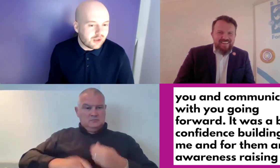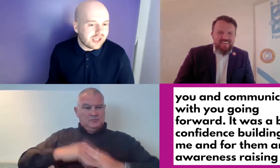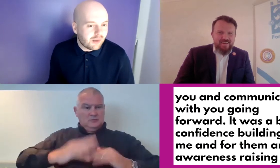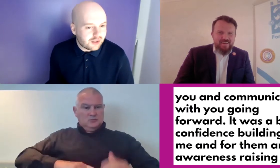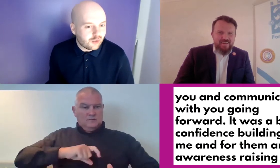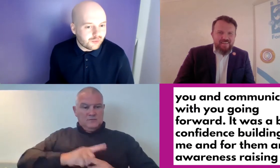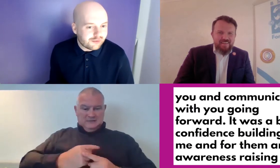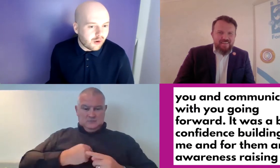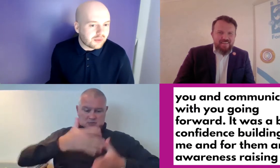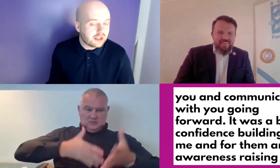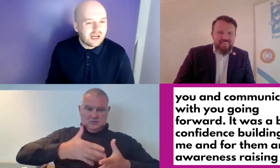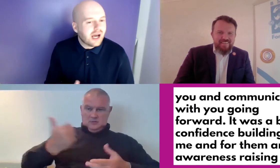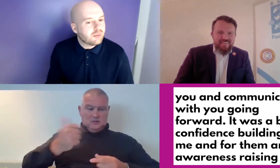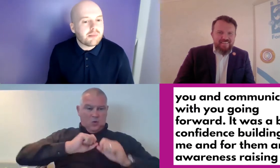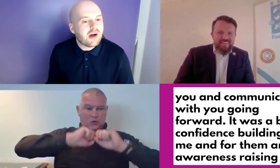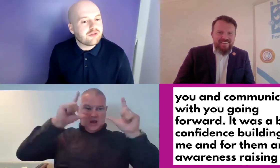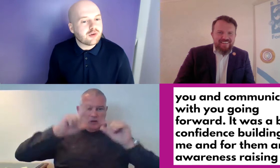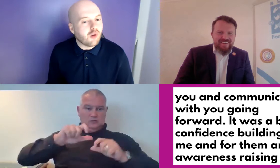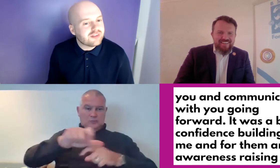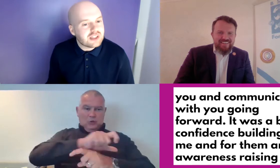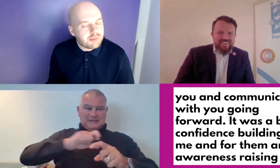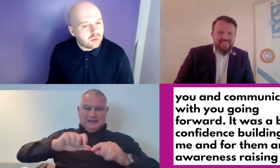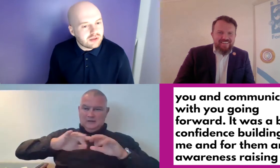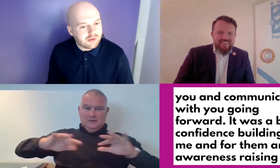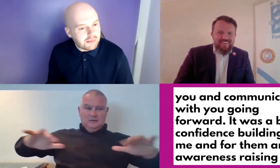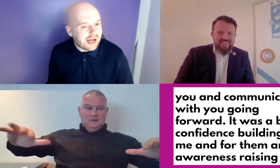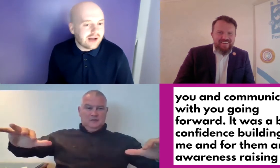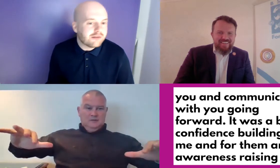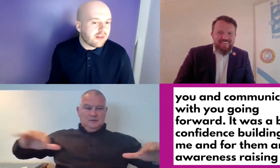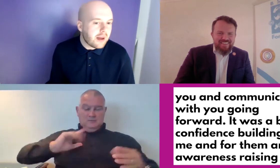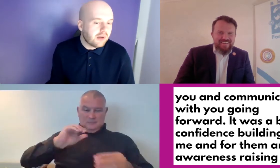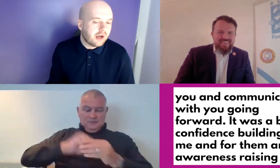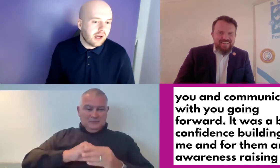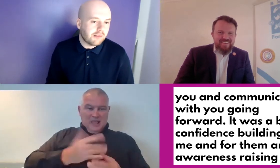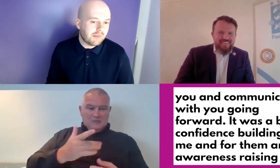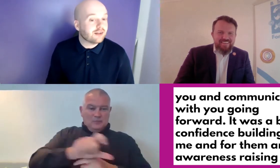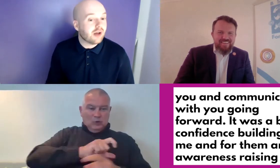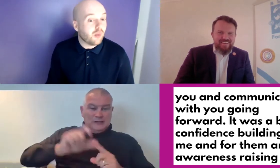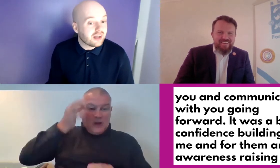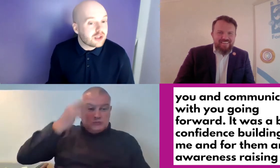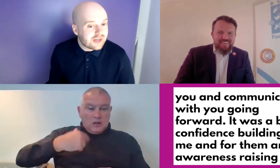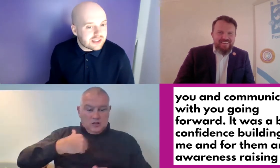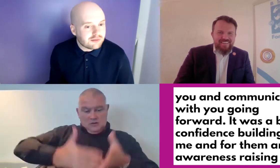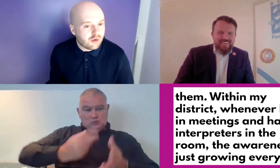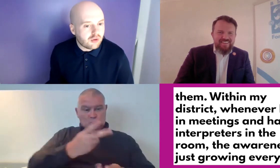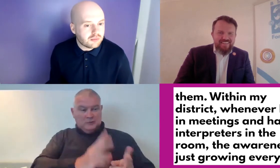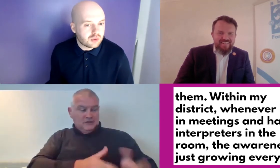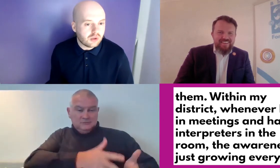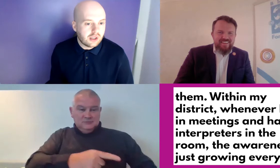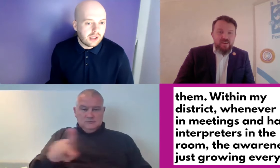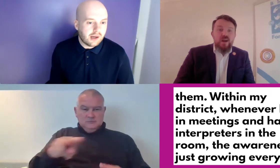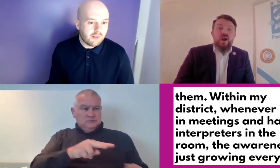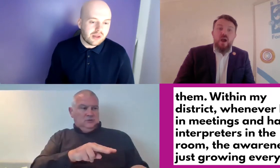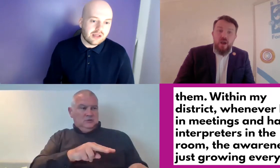to communicate with you going forward. And it was a bit of confidence building for me and for them, and awareness raising for them.